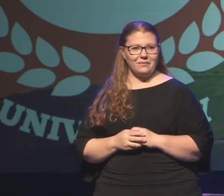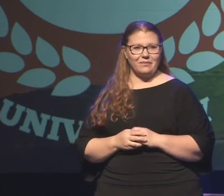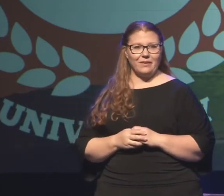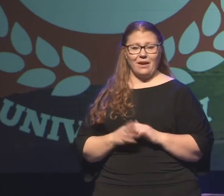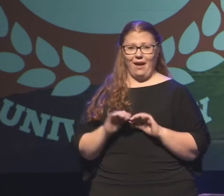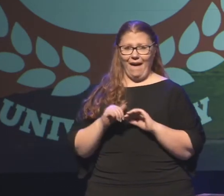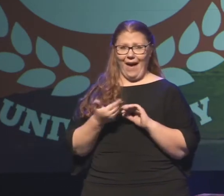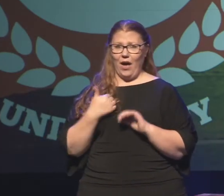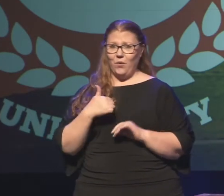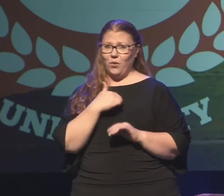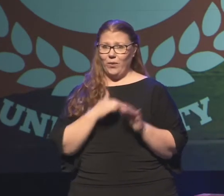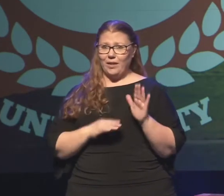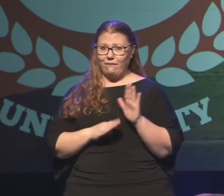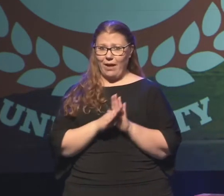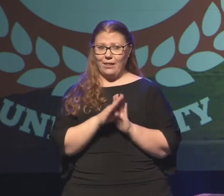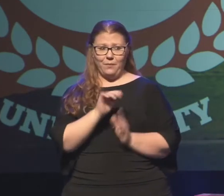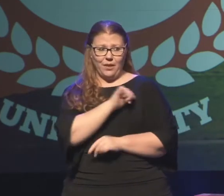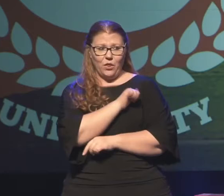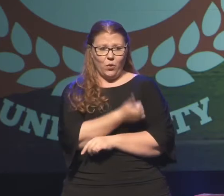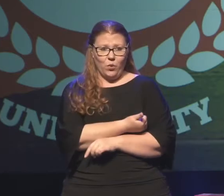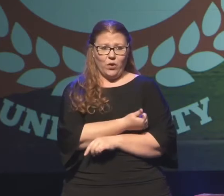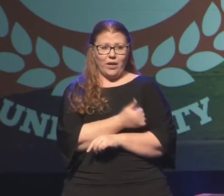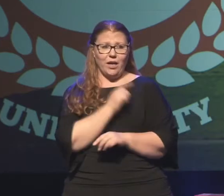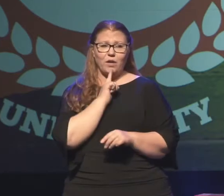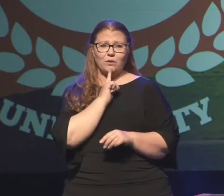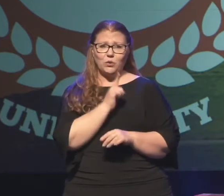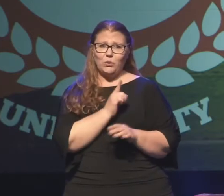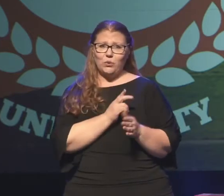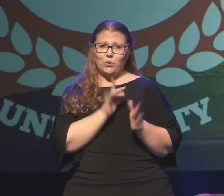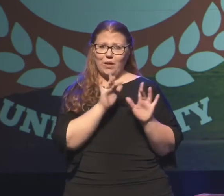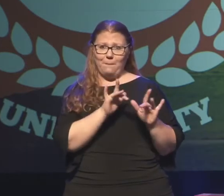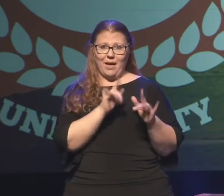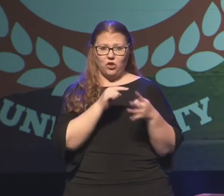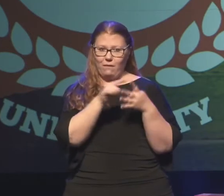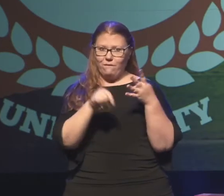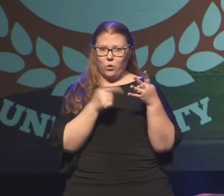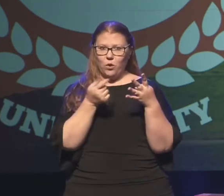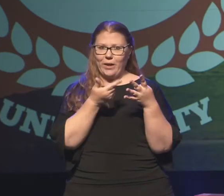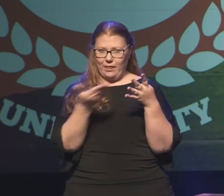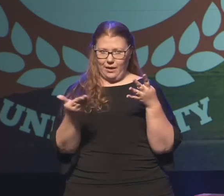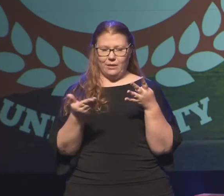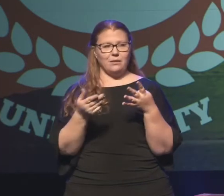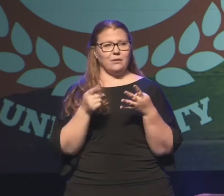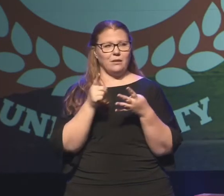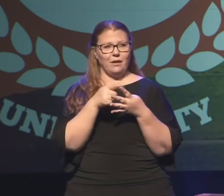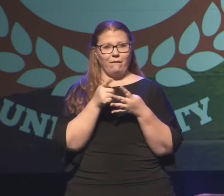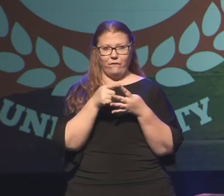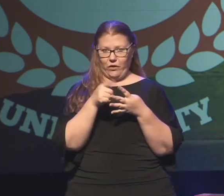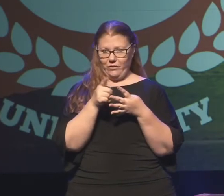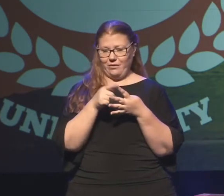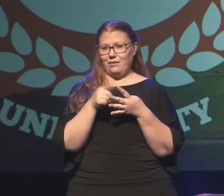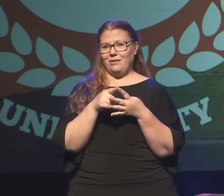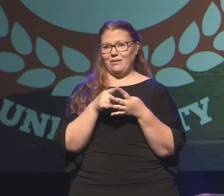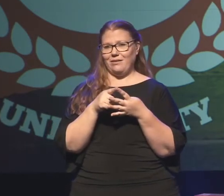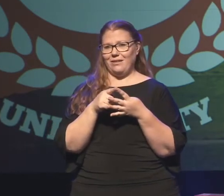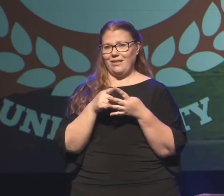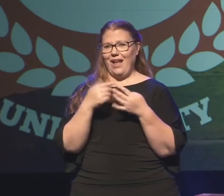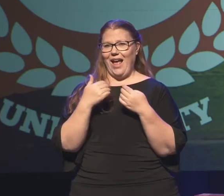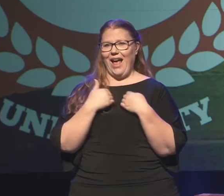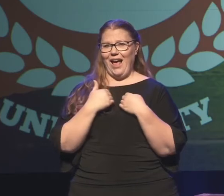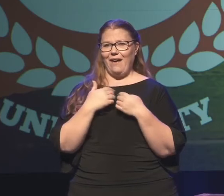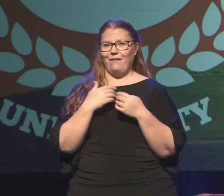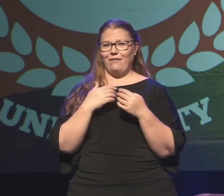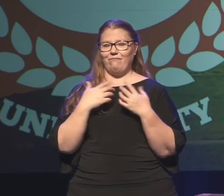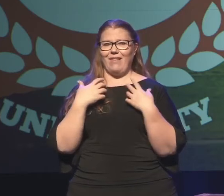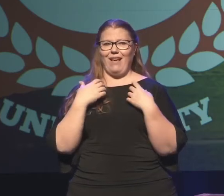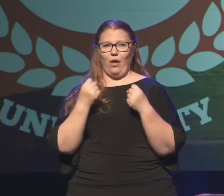How do we develop the authority of true compassion? How do we do that? 4 quick things. First of all, cultivate healthy humility.